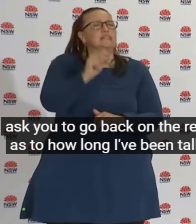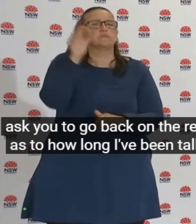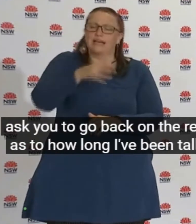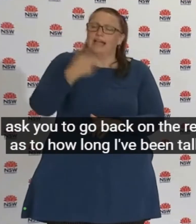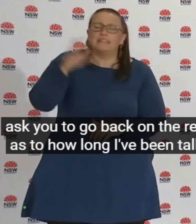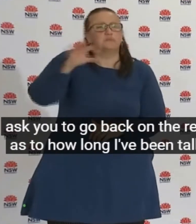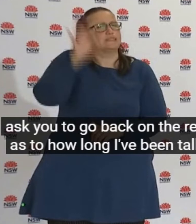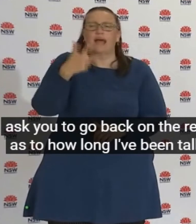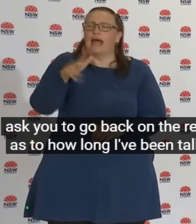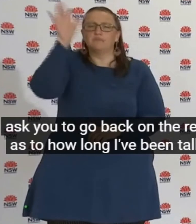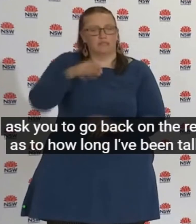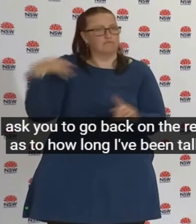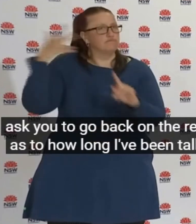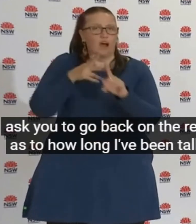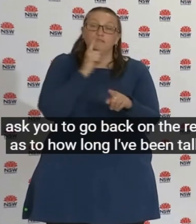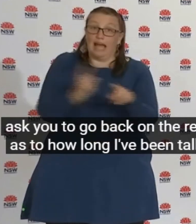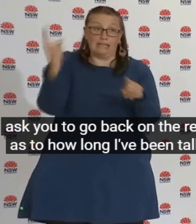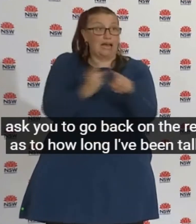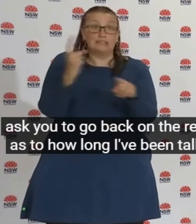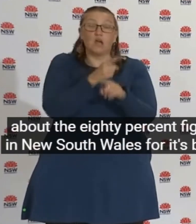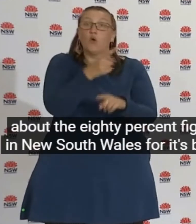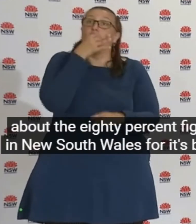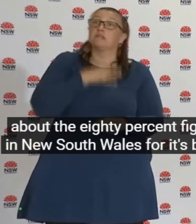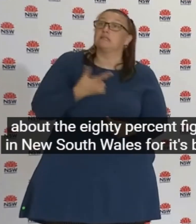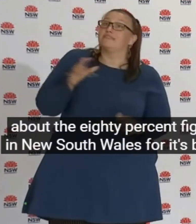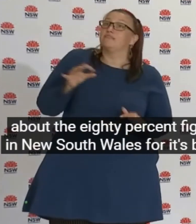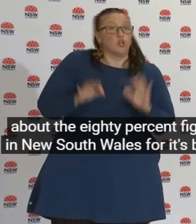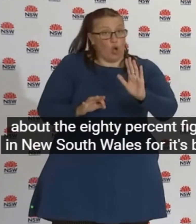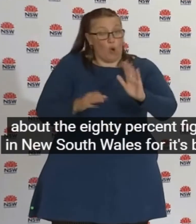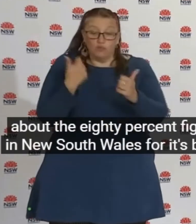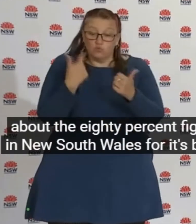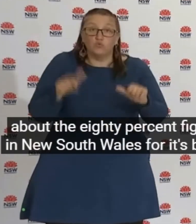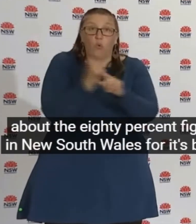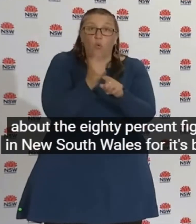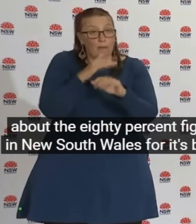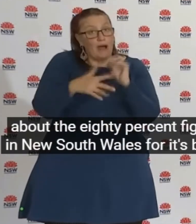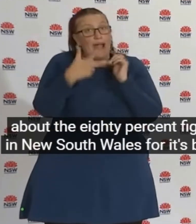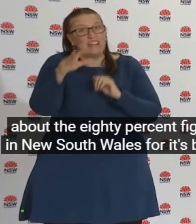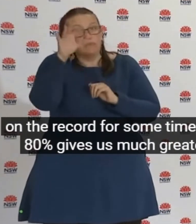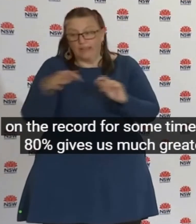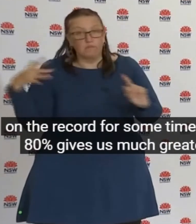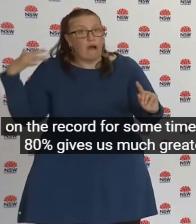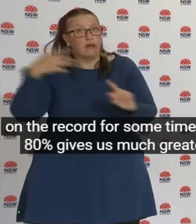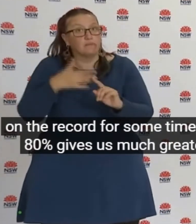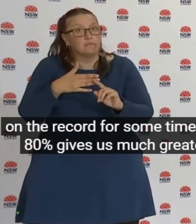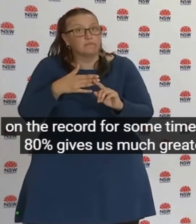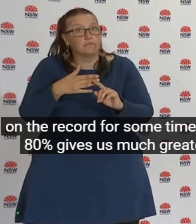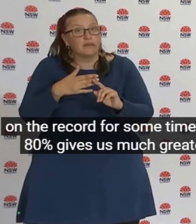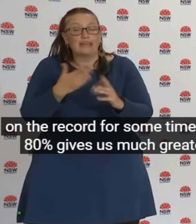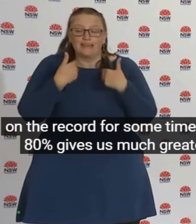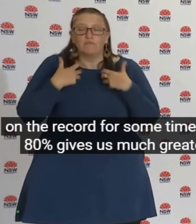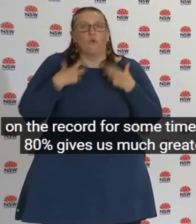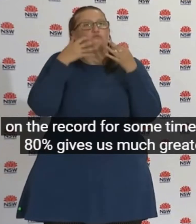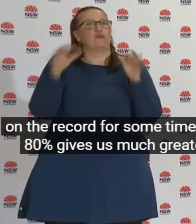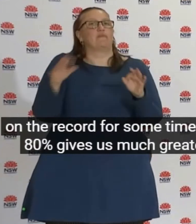that 80% gives us much greater freedoms than we're seeing during the pandemic. But we know that it's also